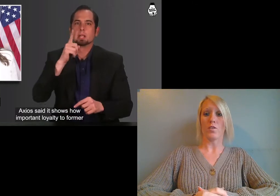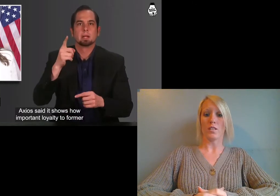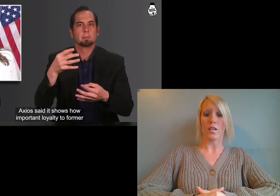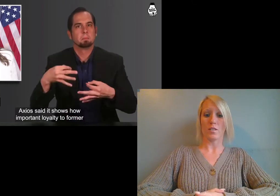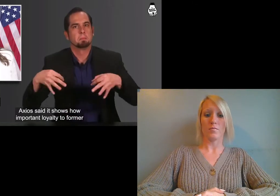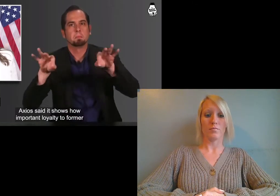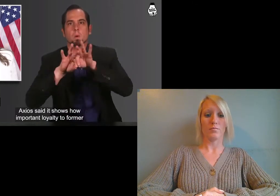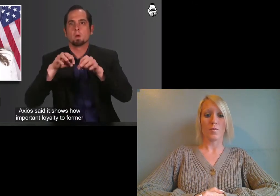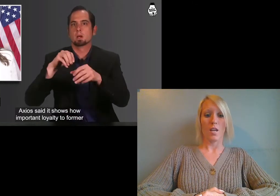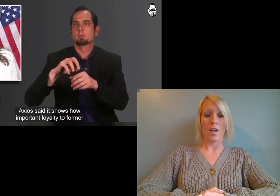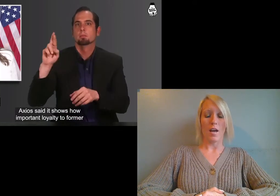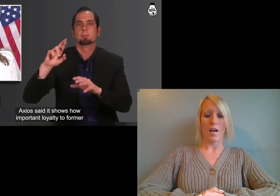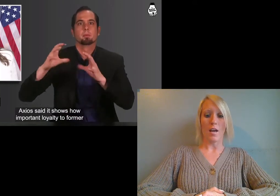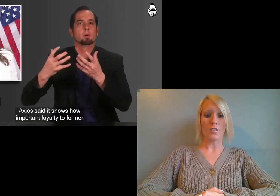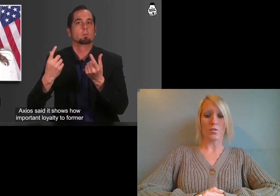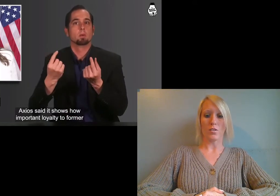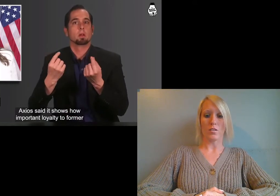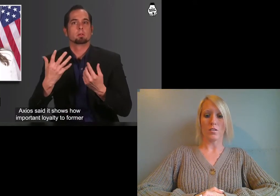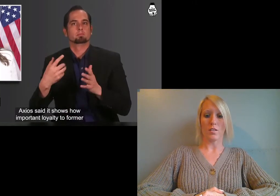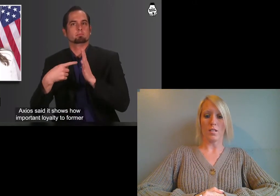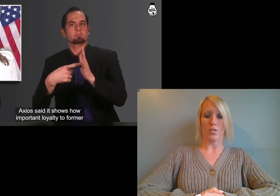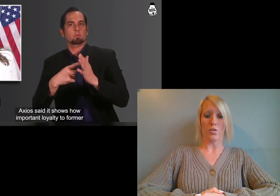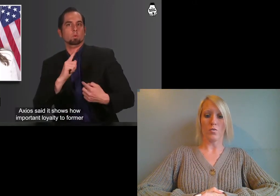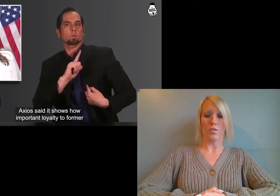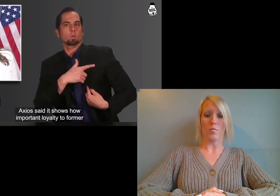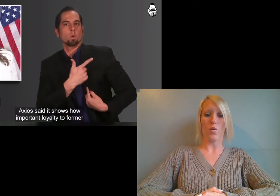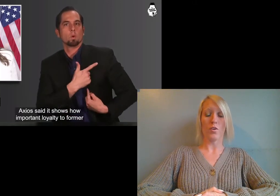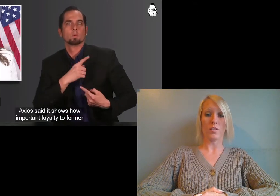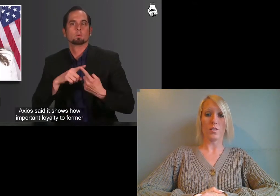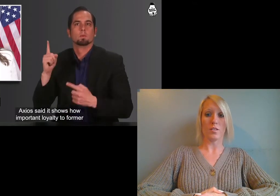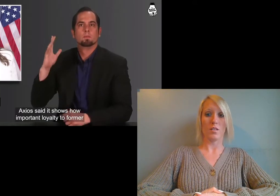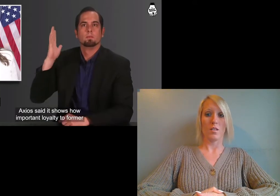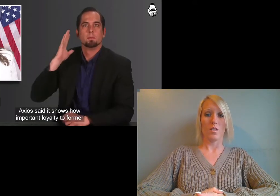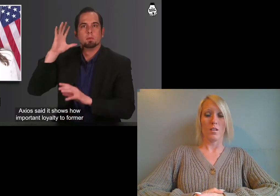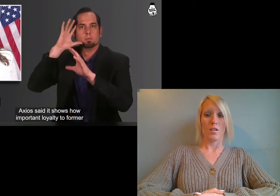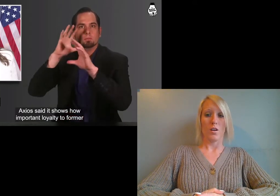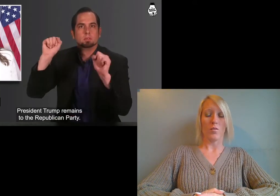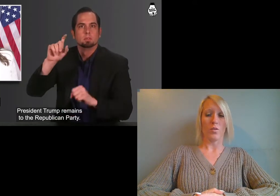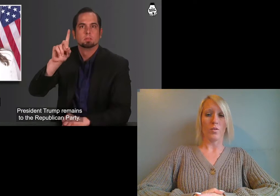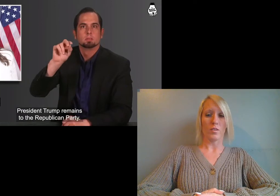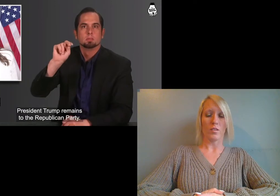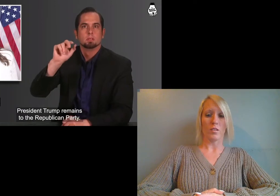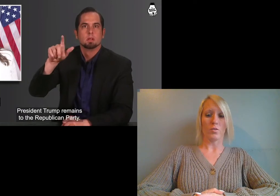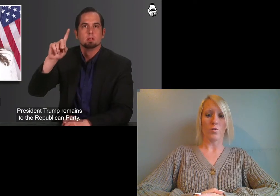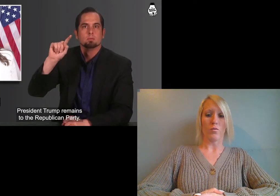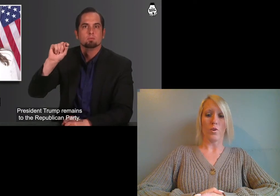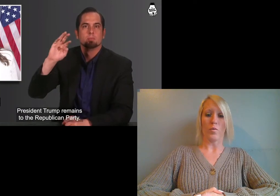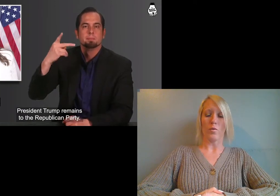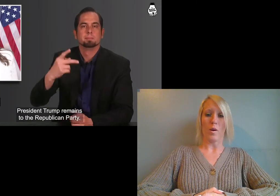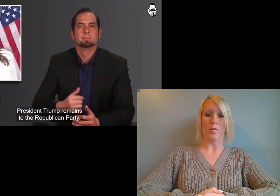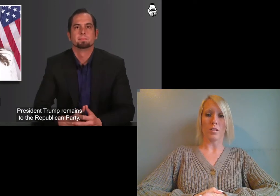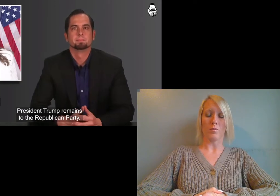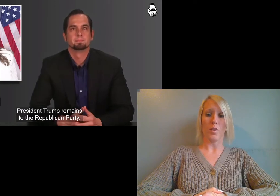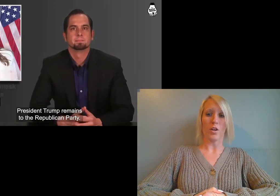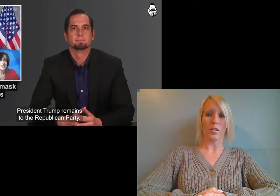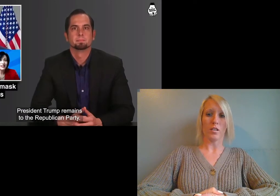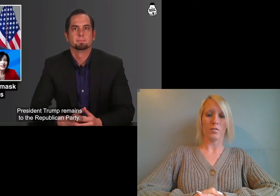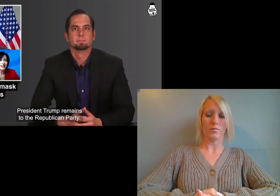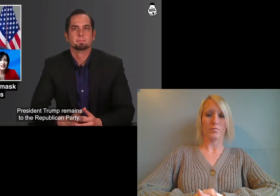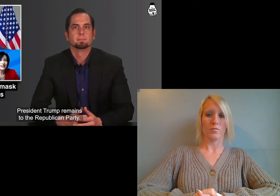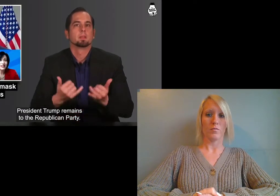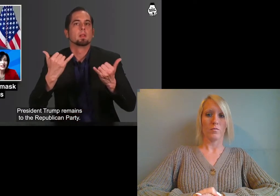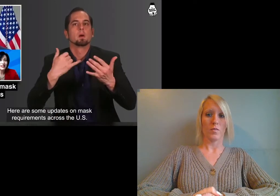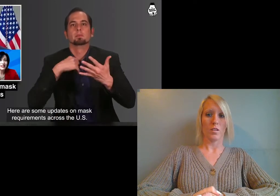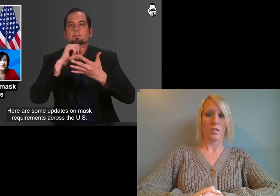135 to 46. Axios said it shows the importance of loyalty to a formal Republican